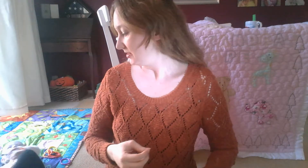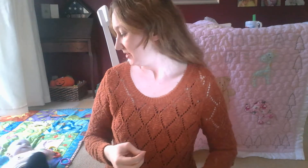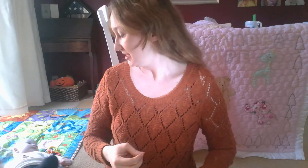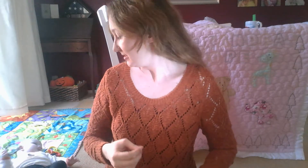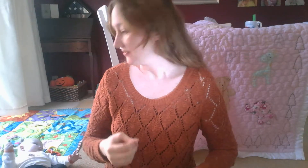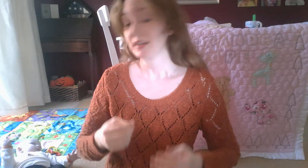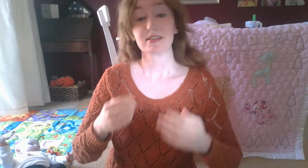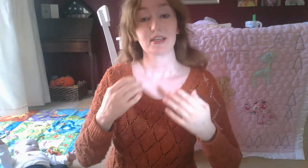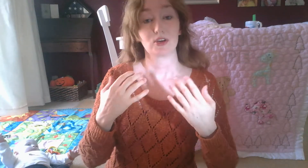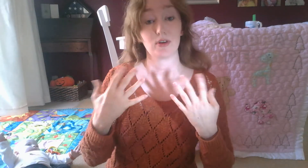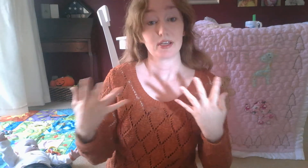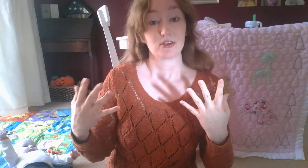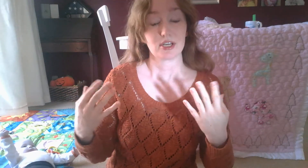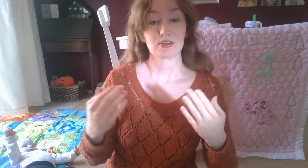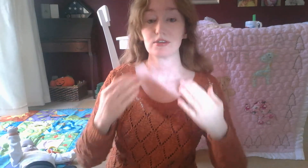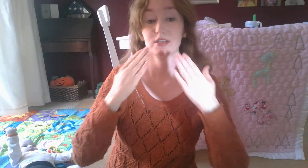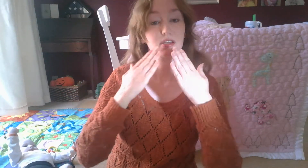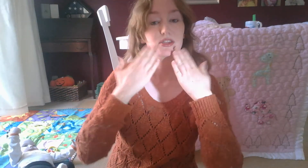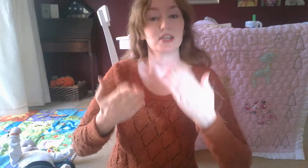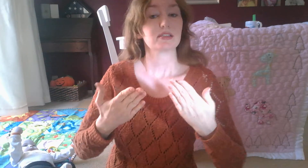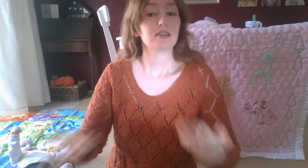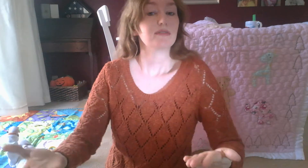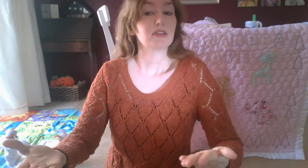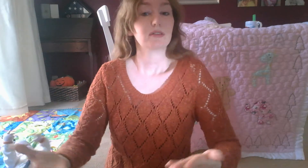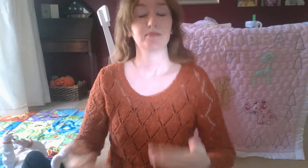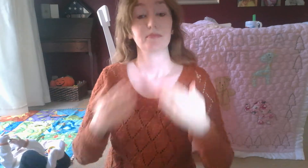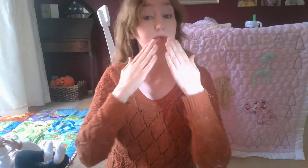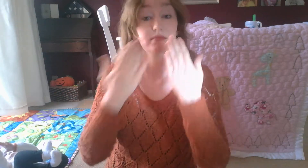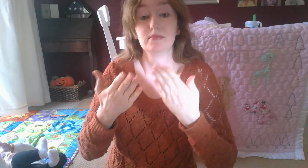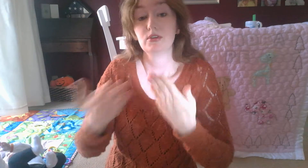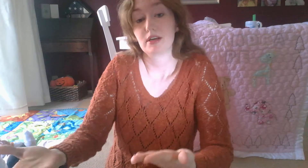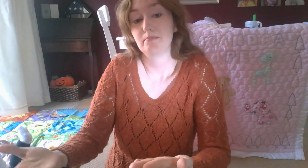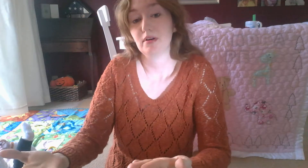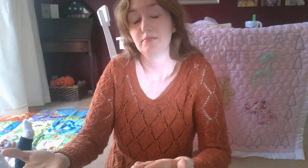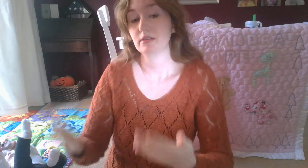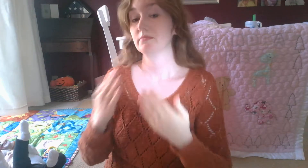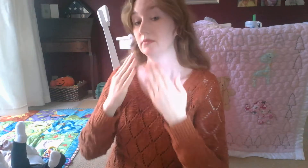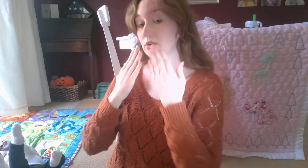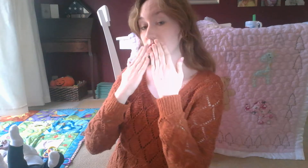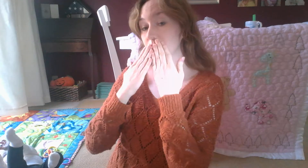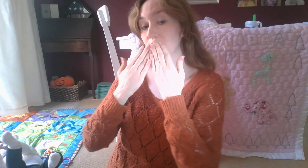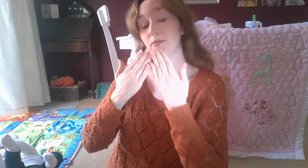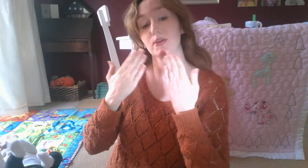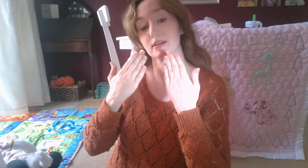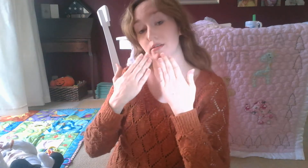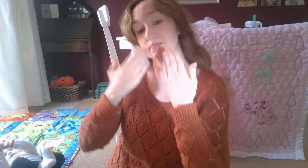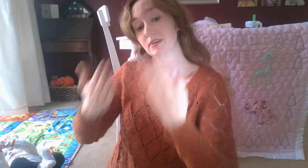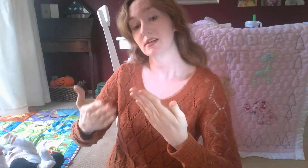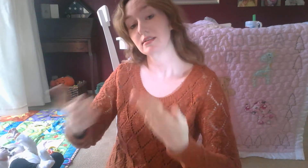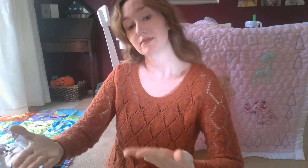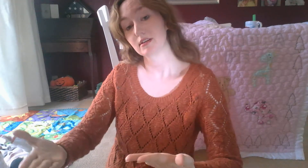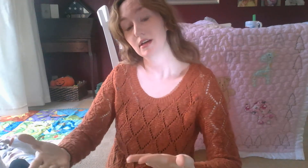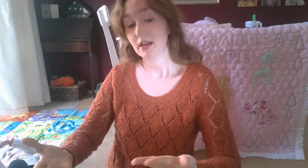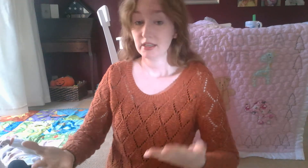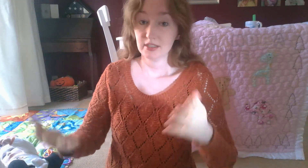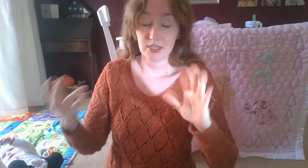And then Thanksgiving, it's like a grander gesture. It's like Thanksgiving. You kind of bump it. Go with both hands. Go, Thanksgiving. There